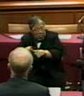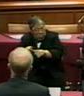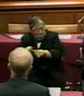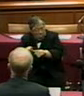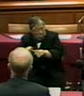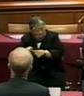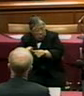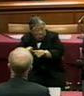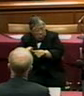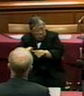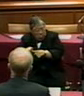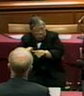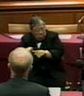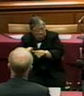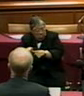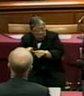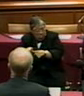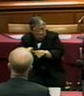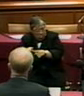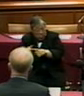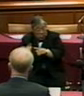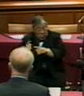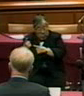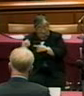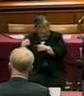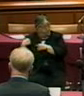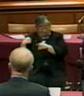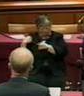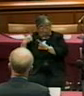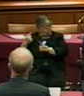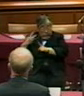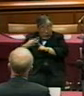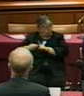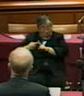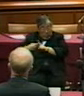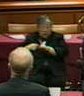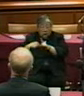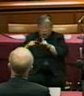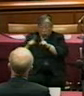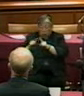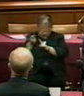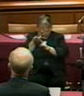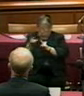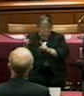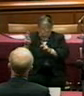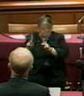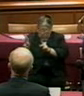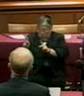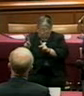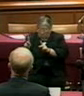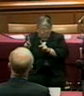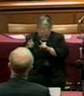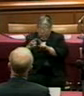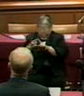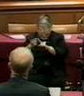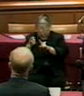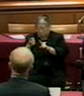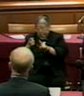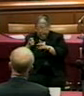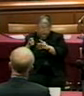Now, over the past few months, I have talked with several people from, just different states,